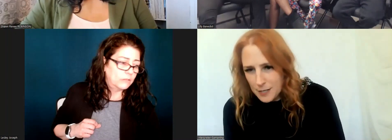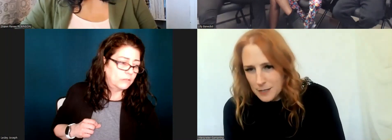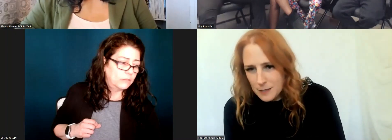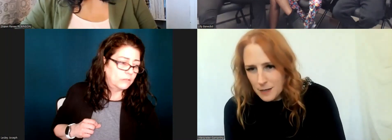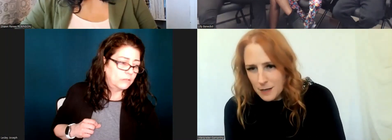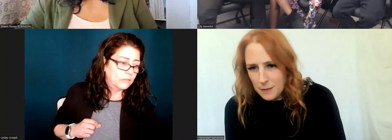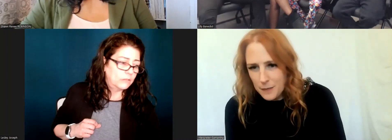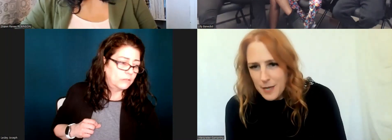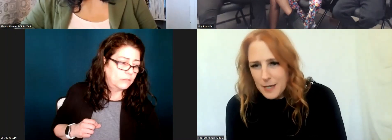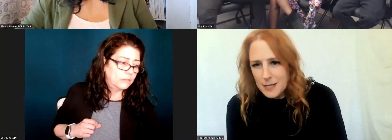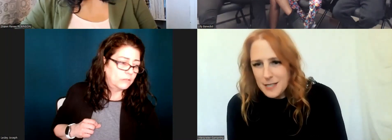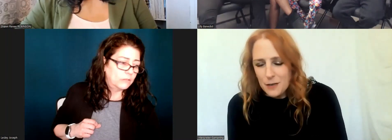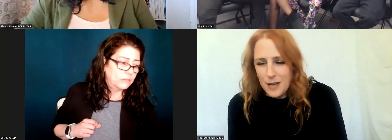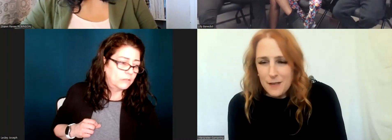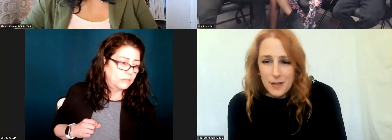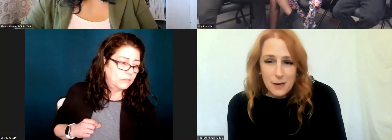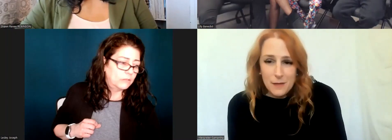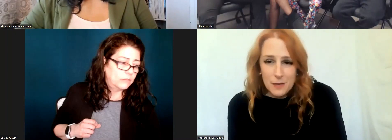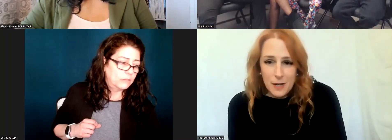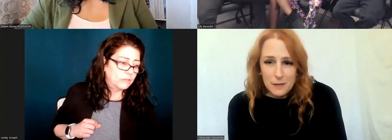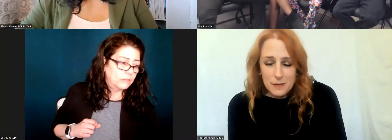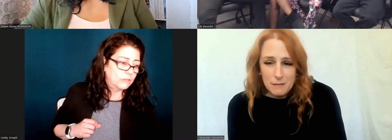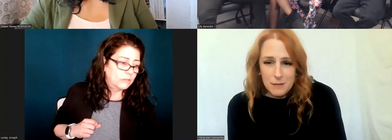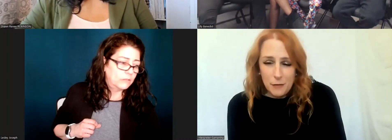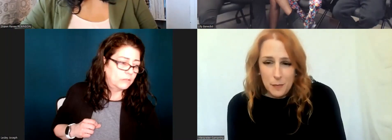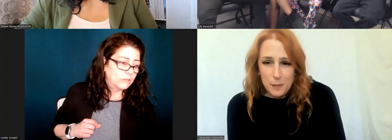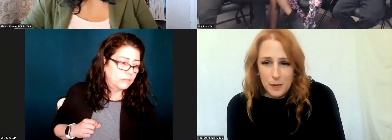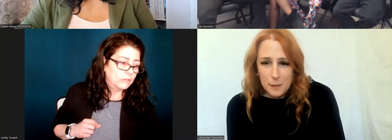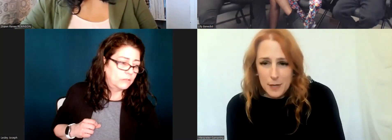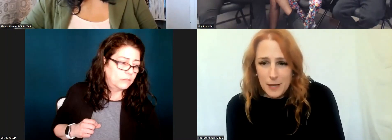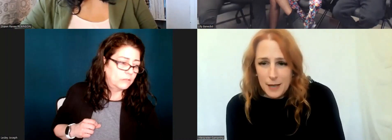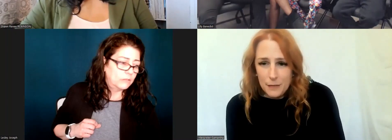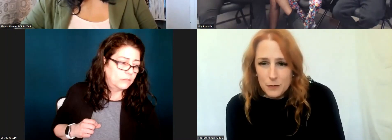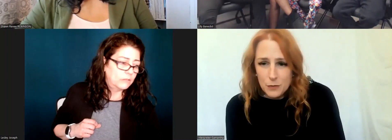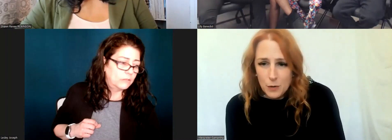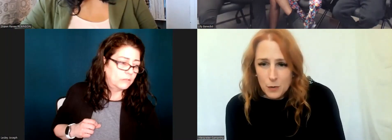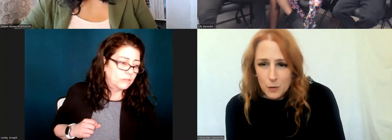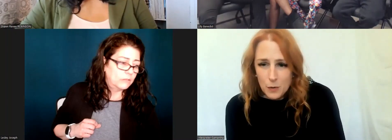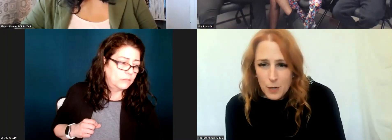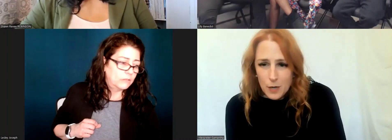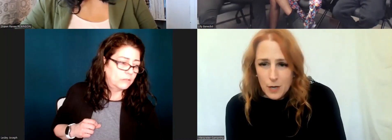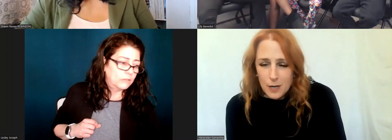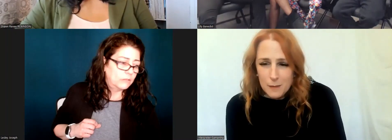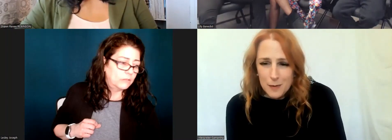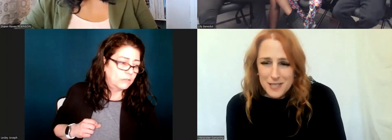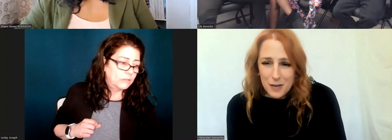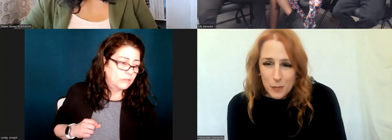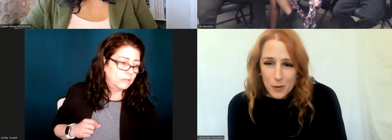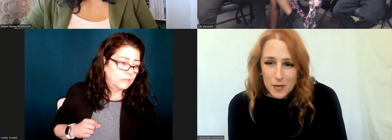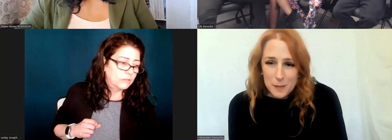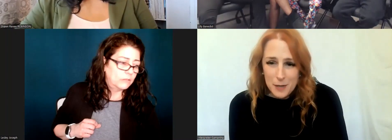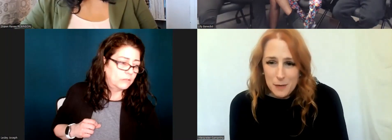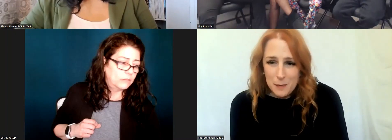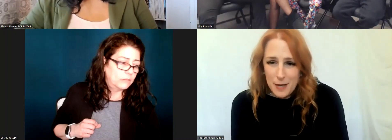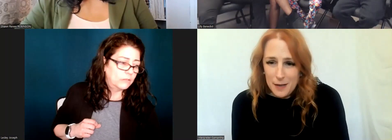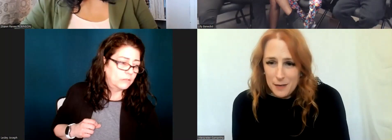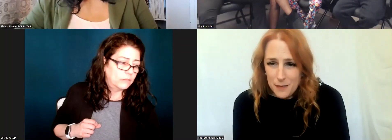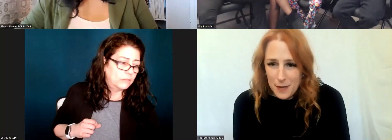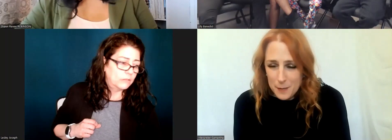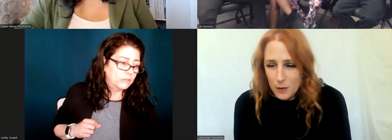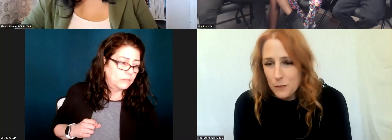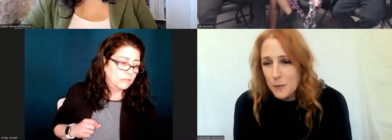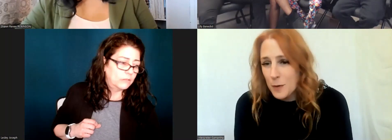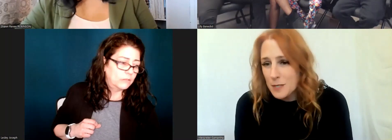deaf friends, because I don't have a lot of deaf people in my life. So it was kind of boring being with